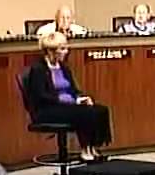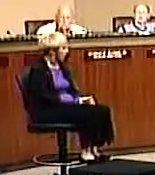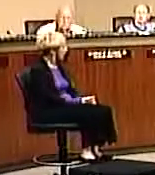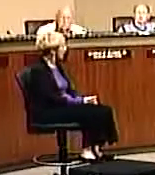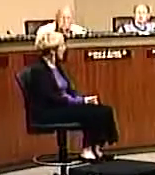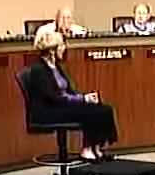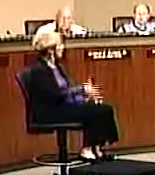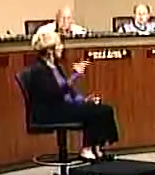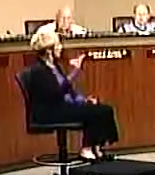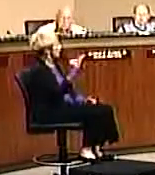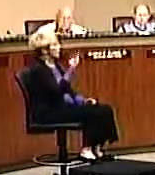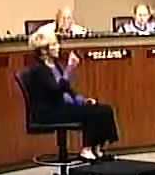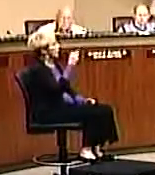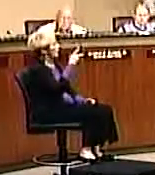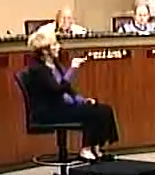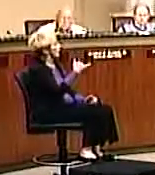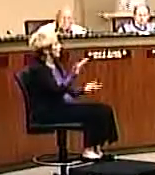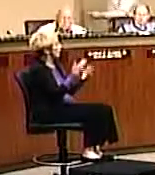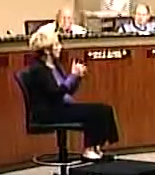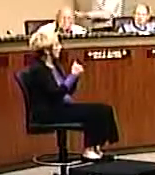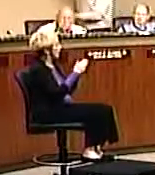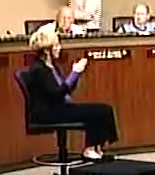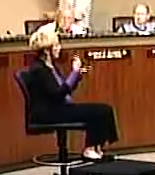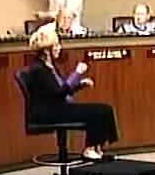Gary has spent all his life with the city of Morganton.